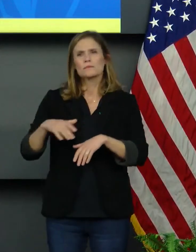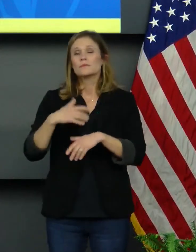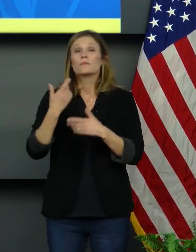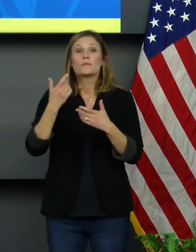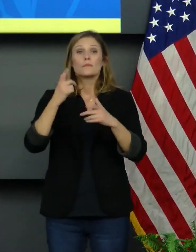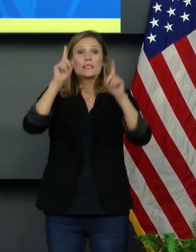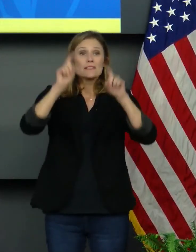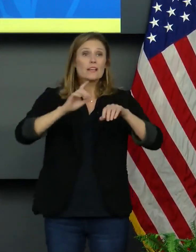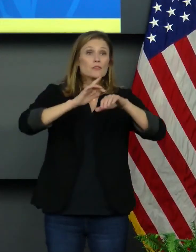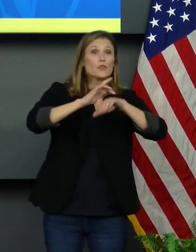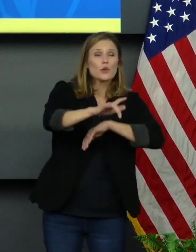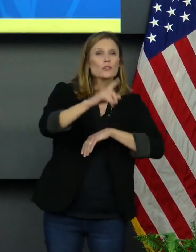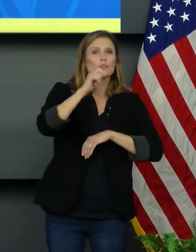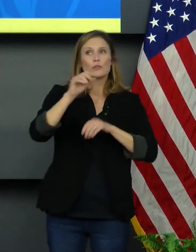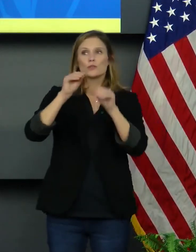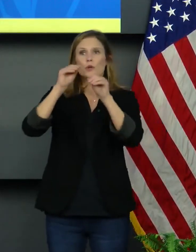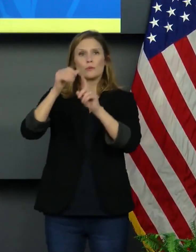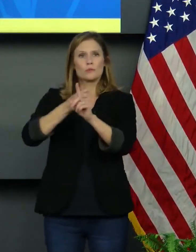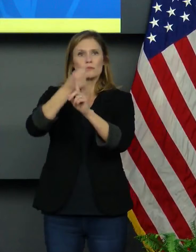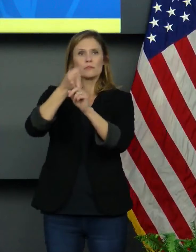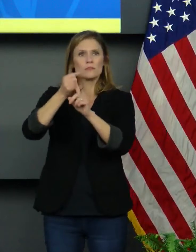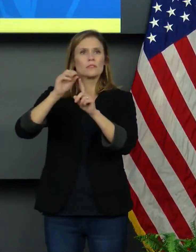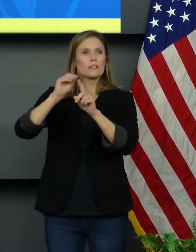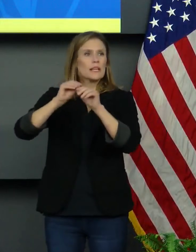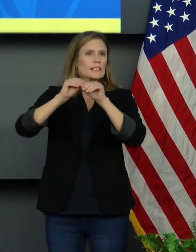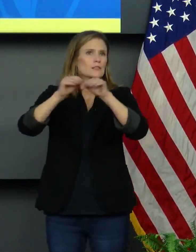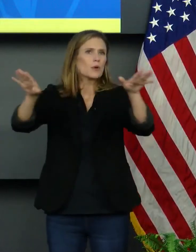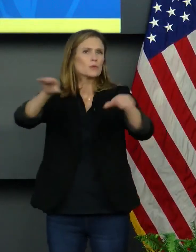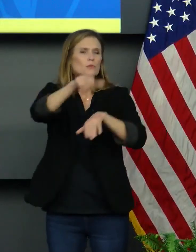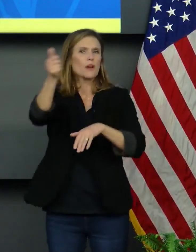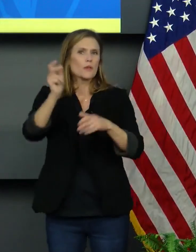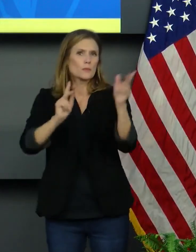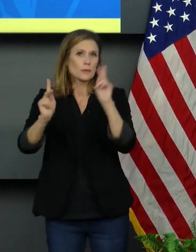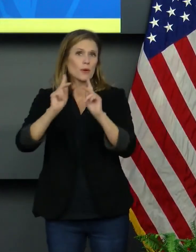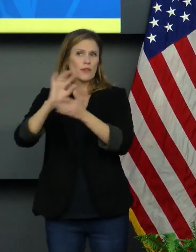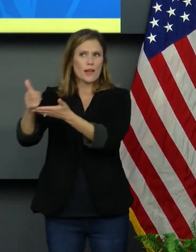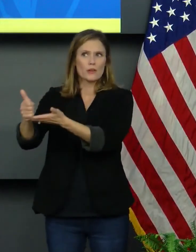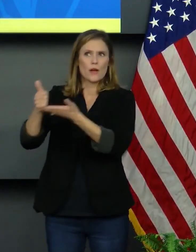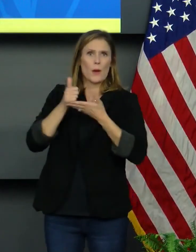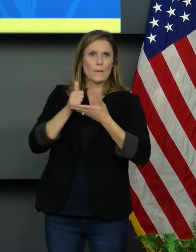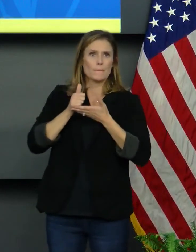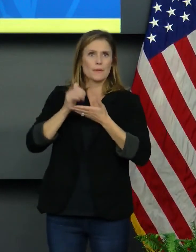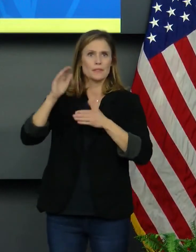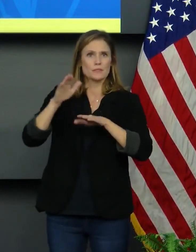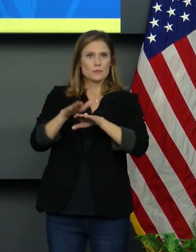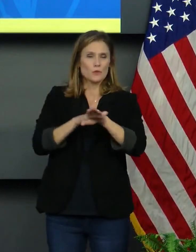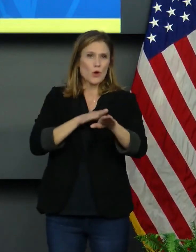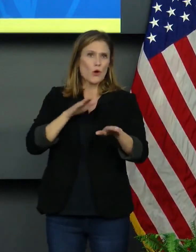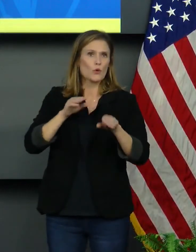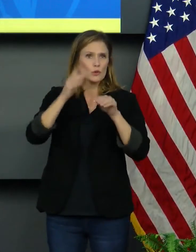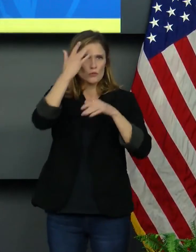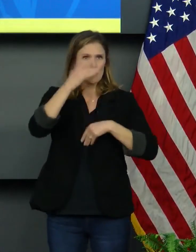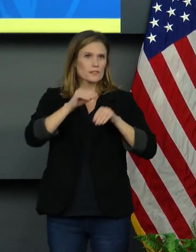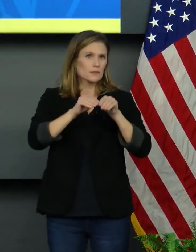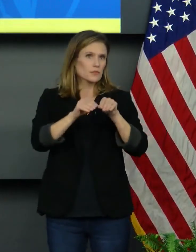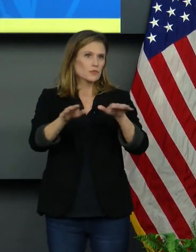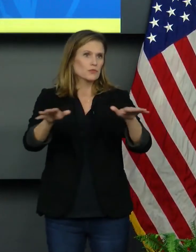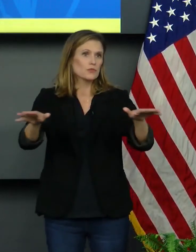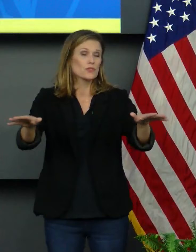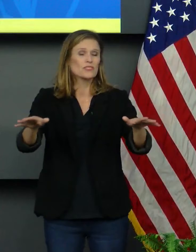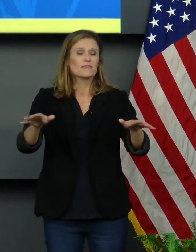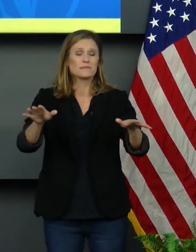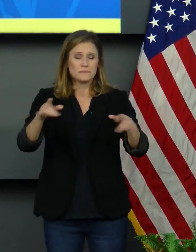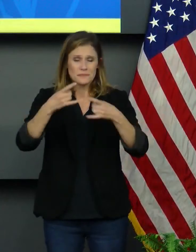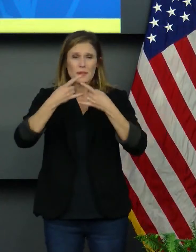don't expose other people to your illness, and that will help us slow the transmission down. And wearing